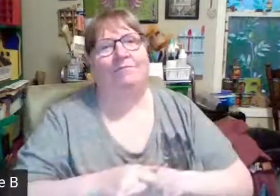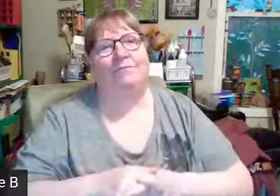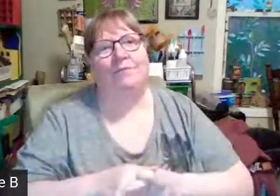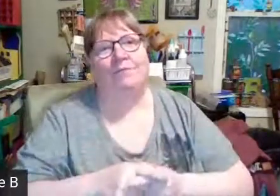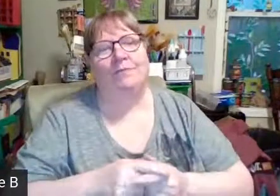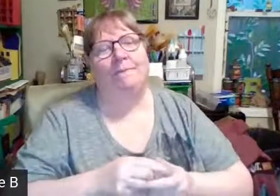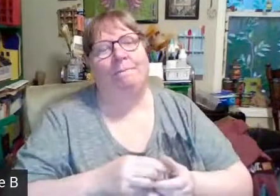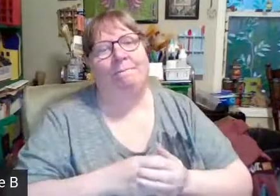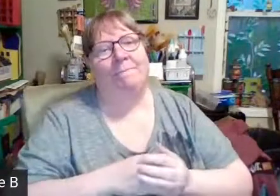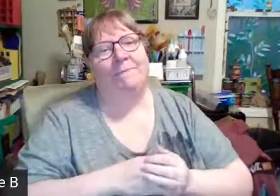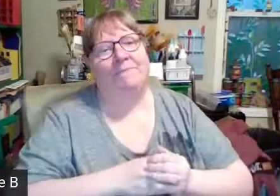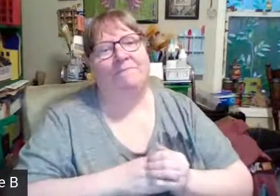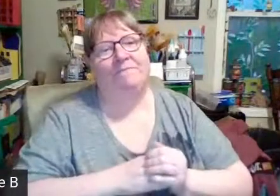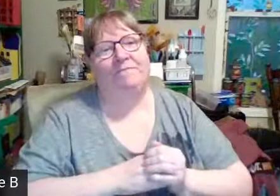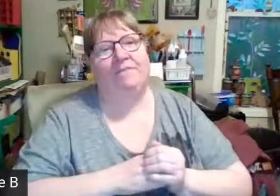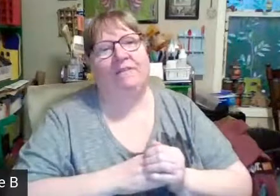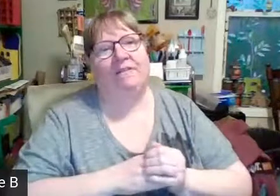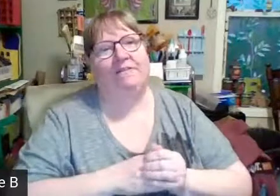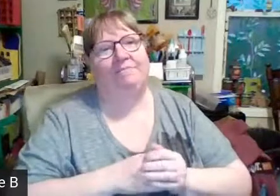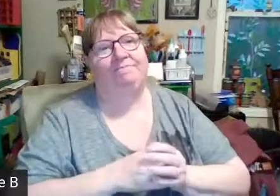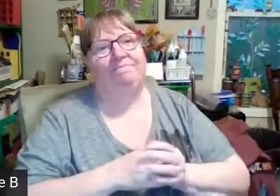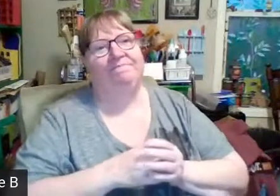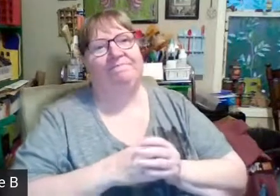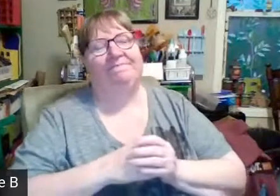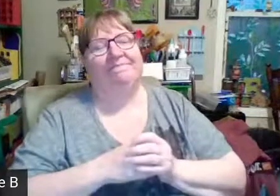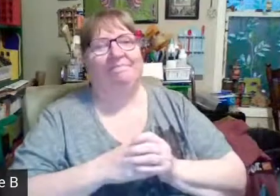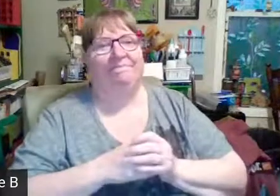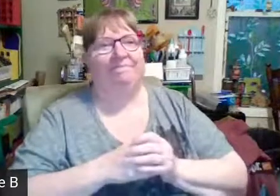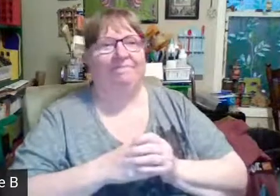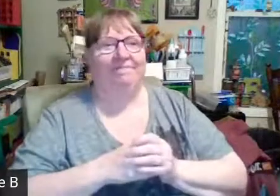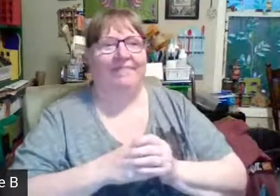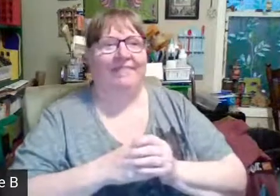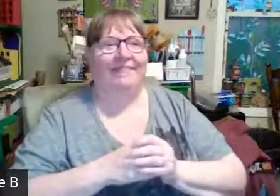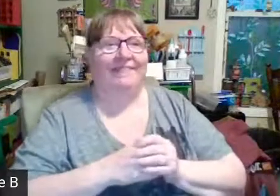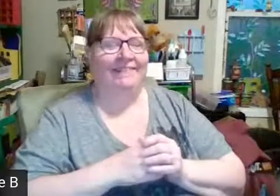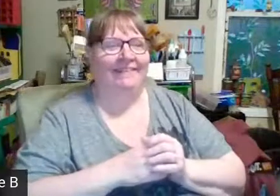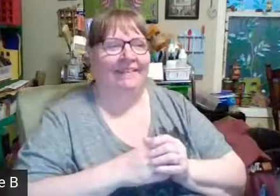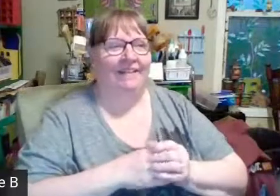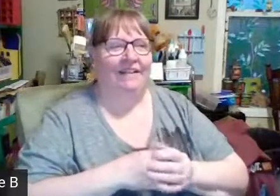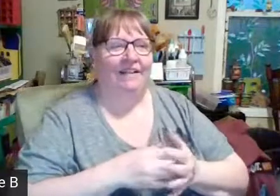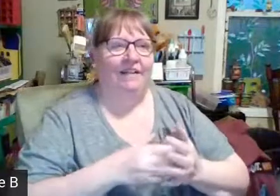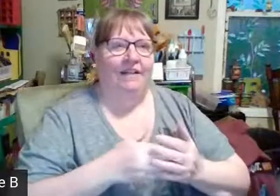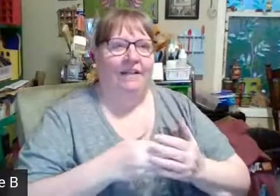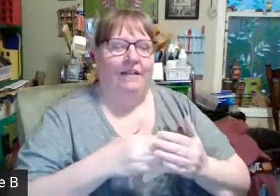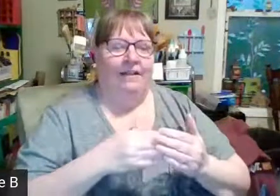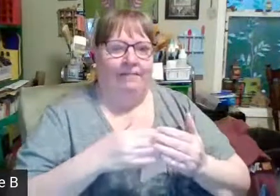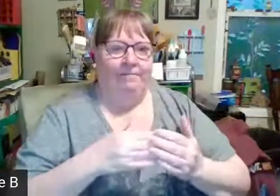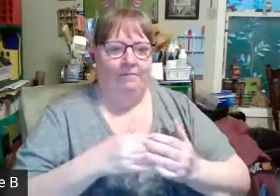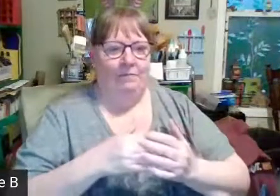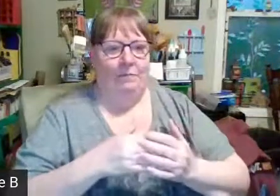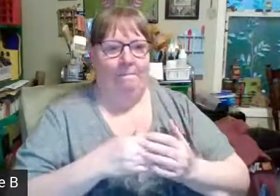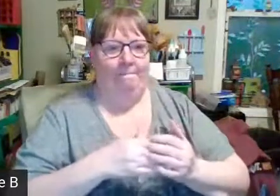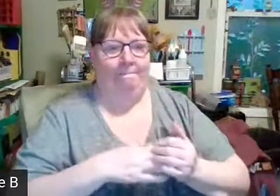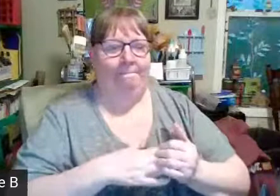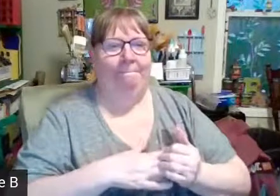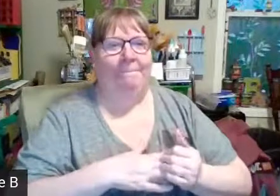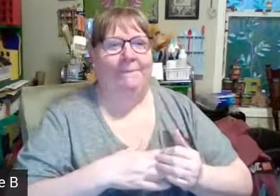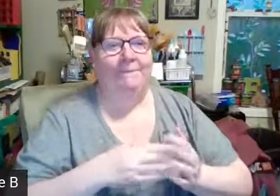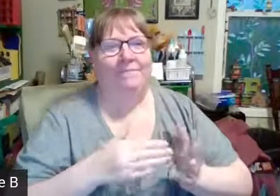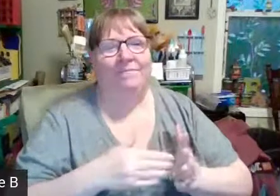and napkins, is that right? Yes. By having your likes in there, you know, we're not going to send you